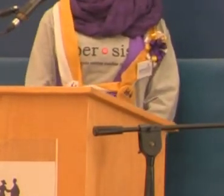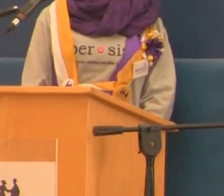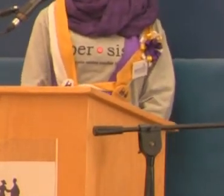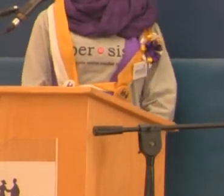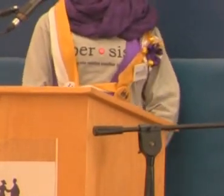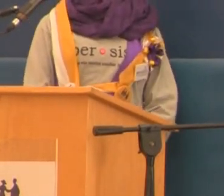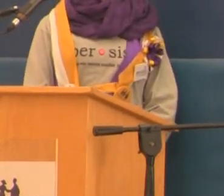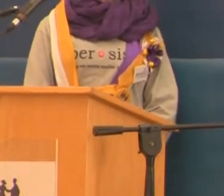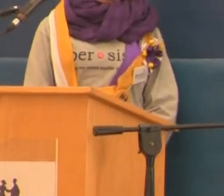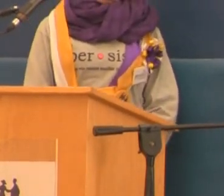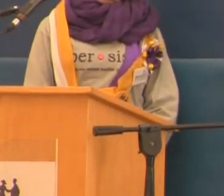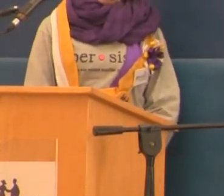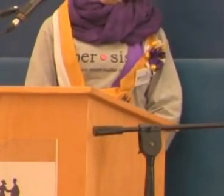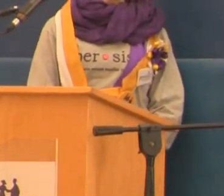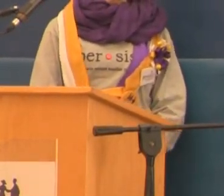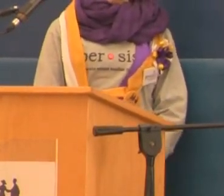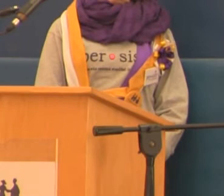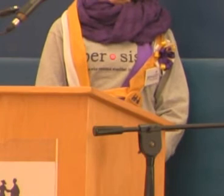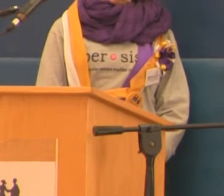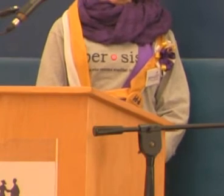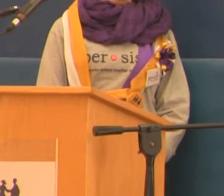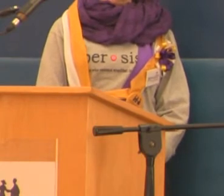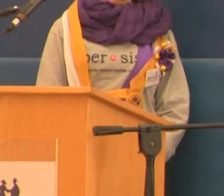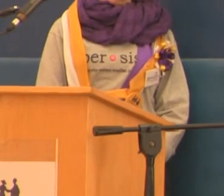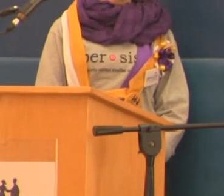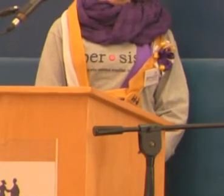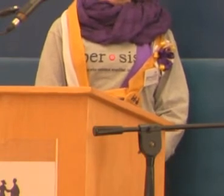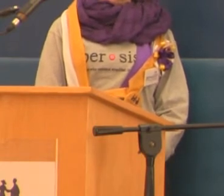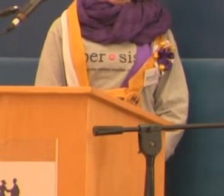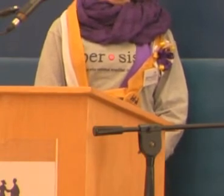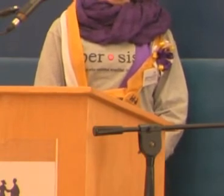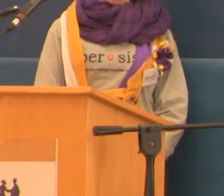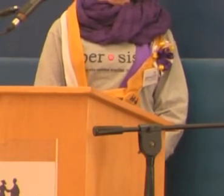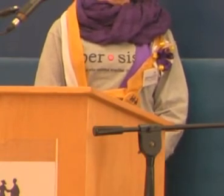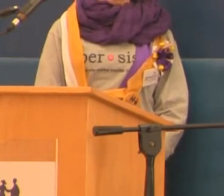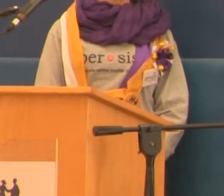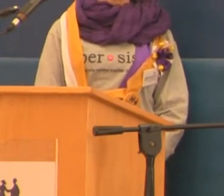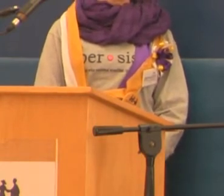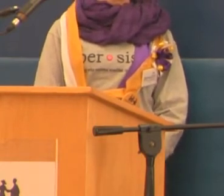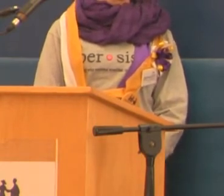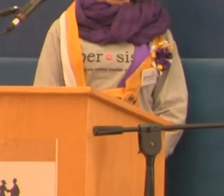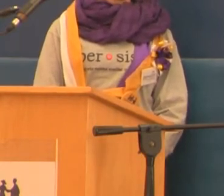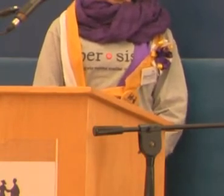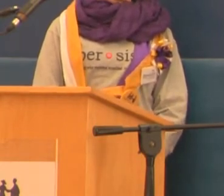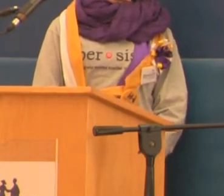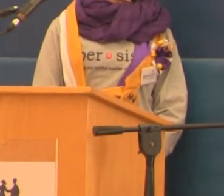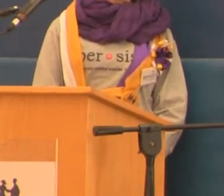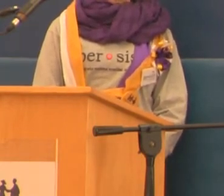that improve our lives, including milestones such as the establishment of Medicaid and the passing of education for all handicapped children Act